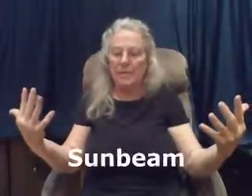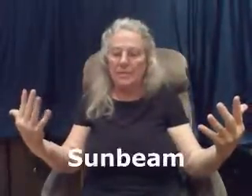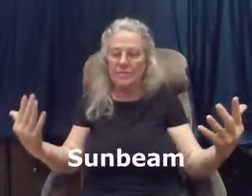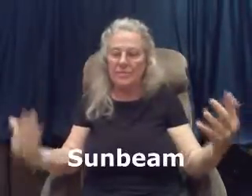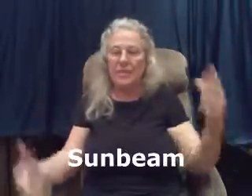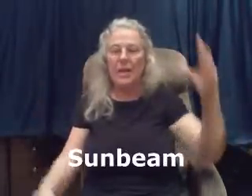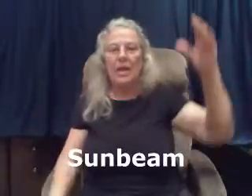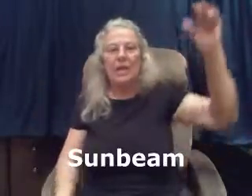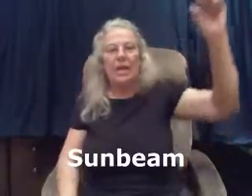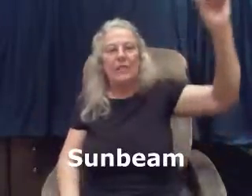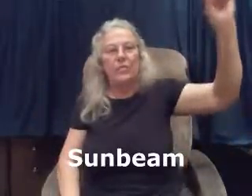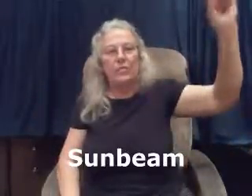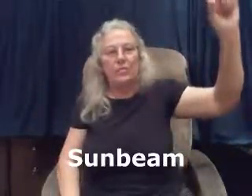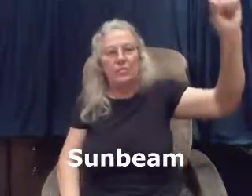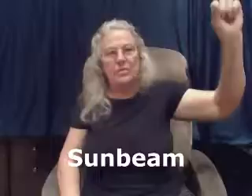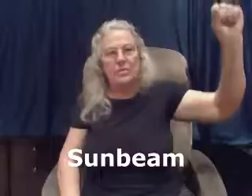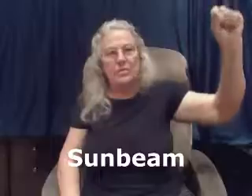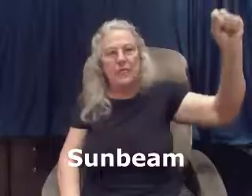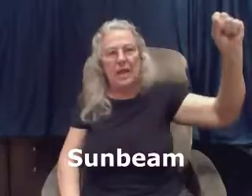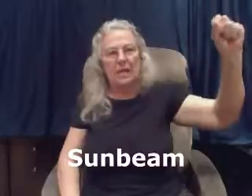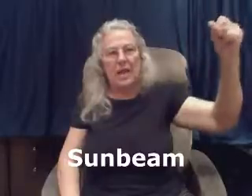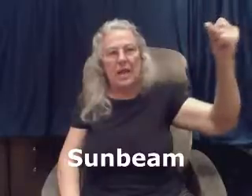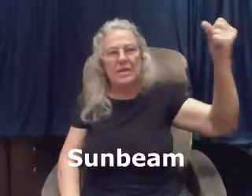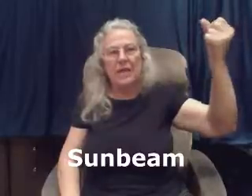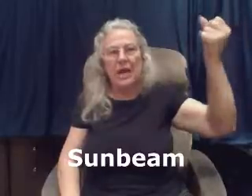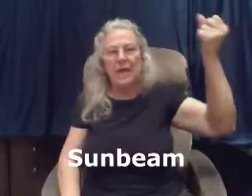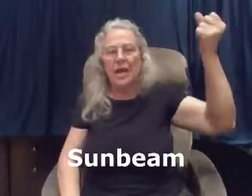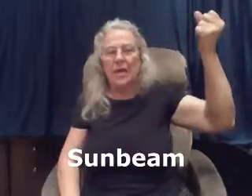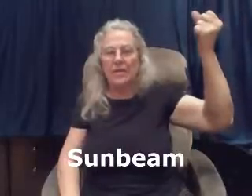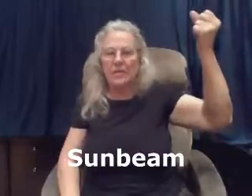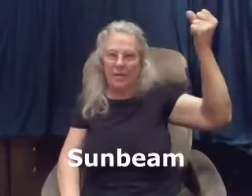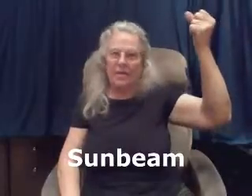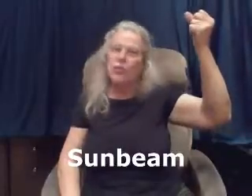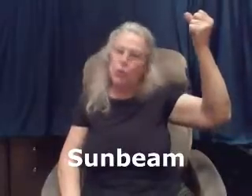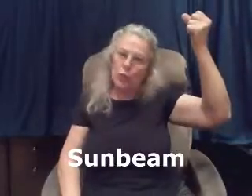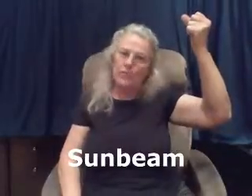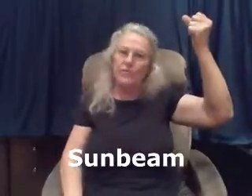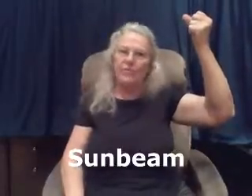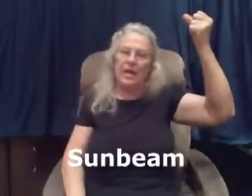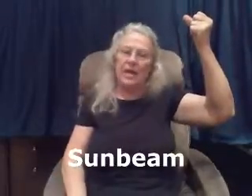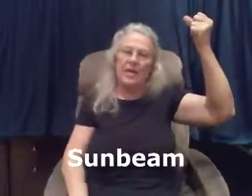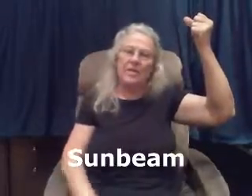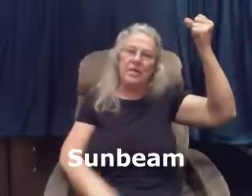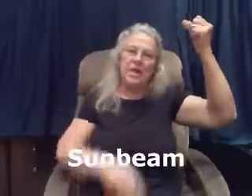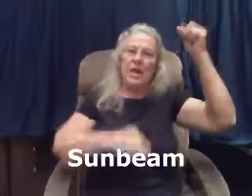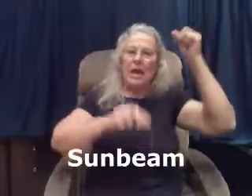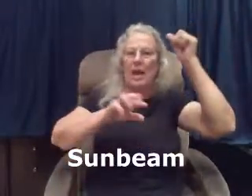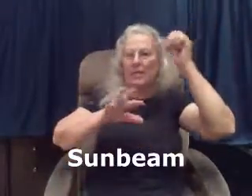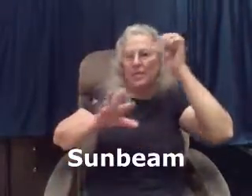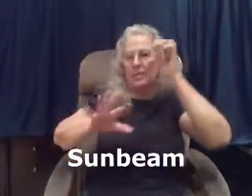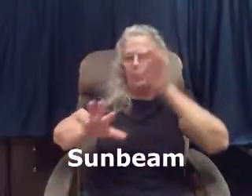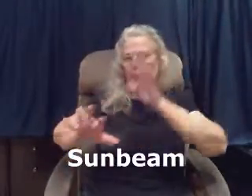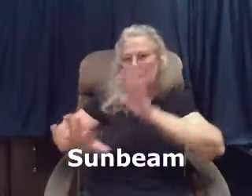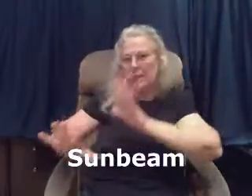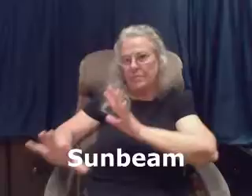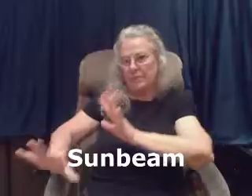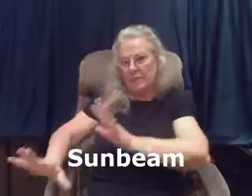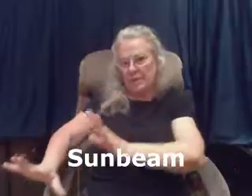Sunbeams, if you take the S hand and it's a little twist of the S, and then the beams